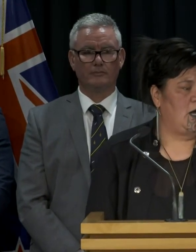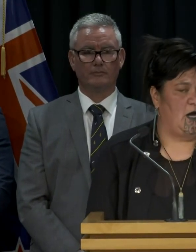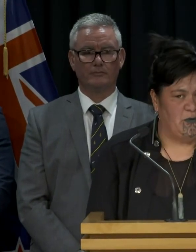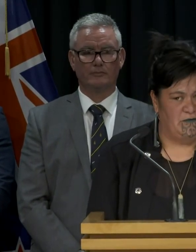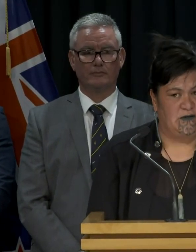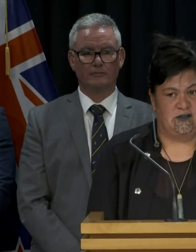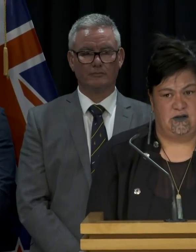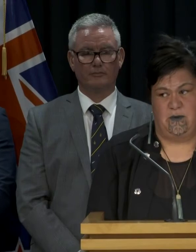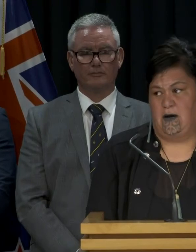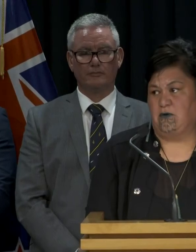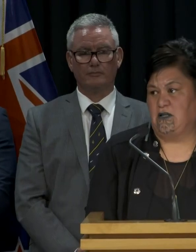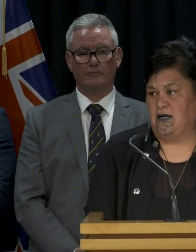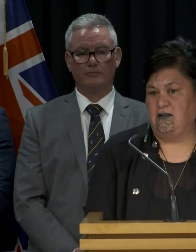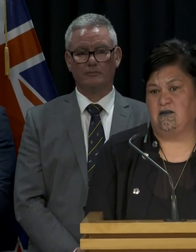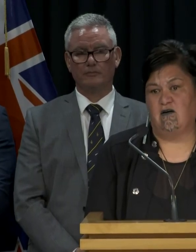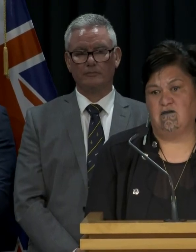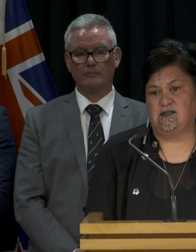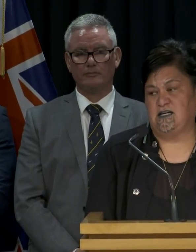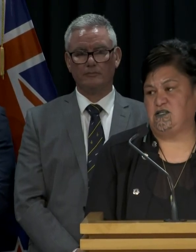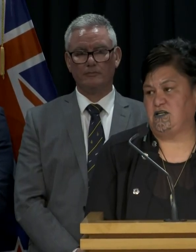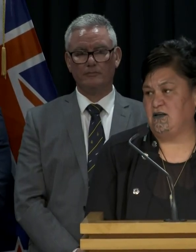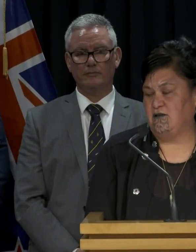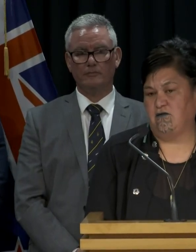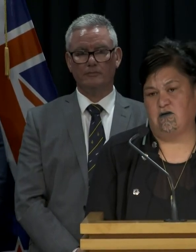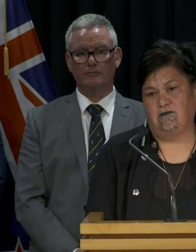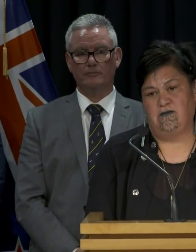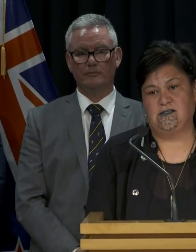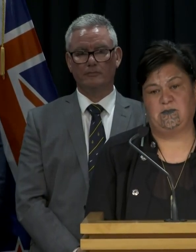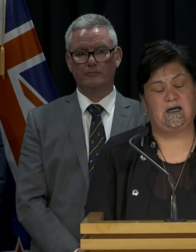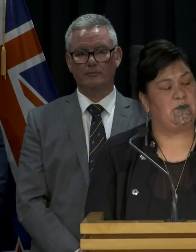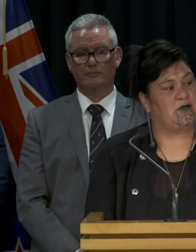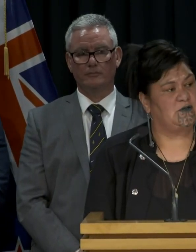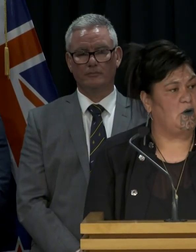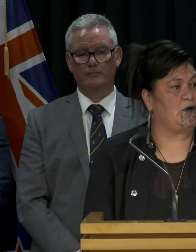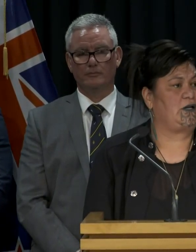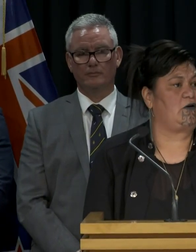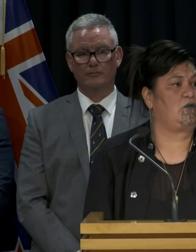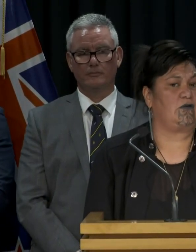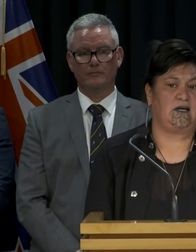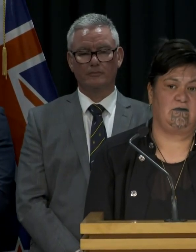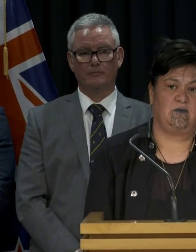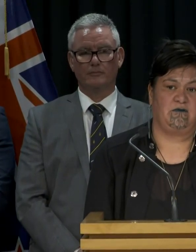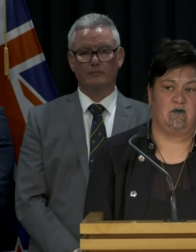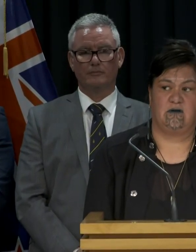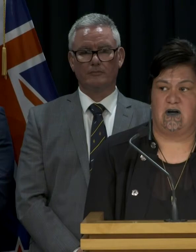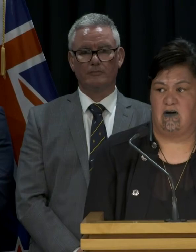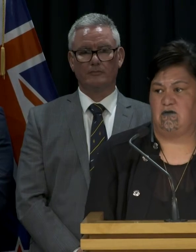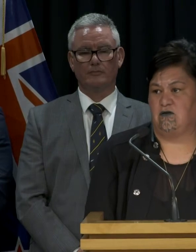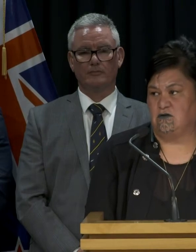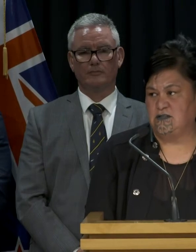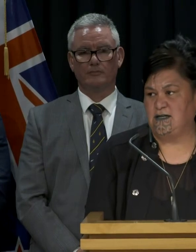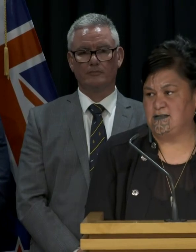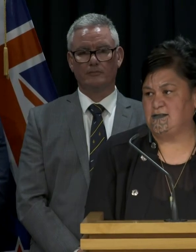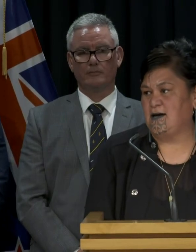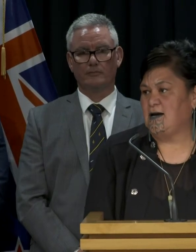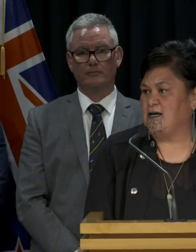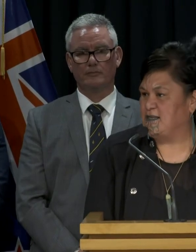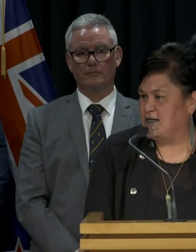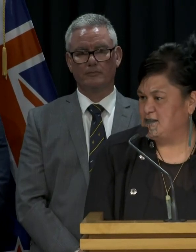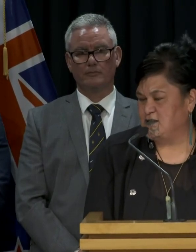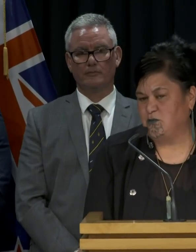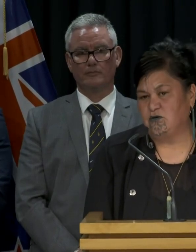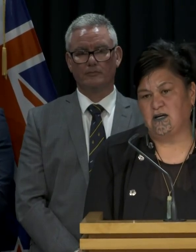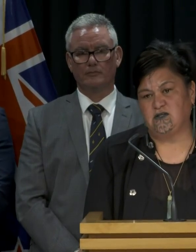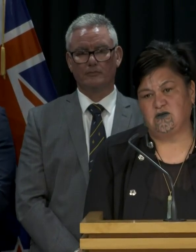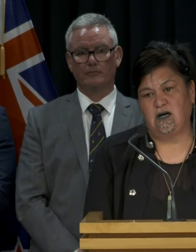absolutely privileged to be able to lead the conversation in the foreign affairs space, because what we know more than ever before in a COVID context is